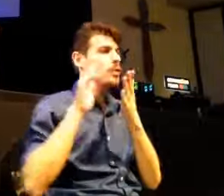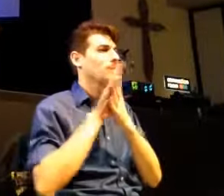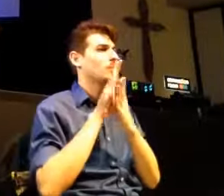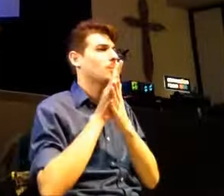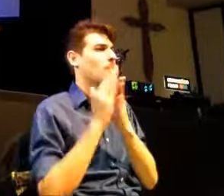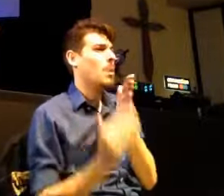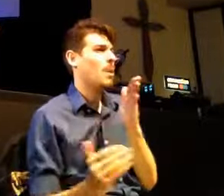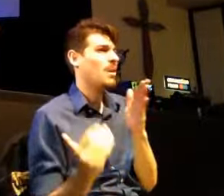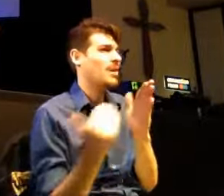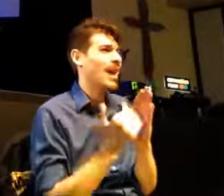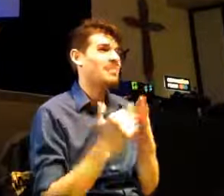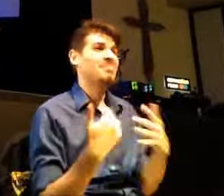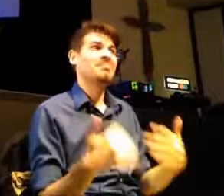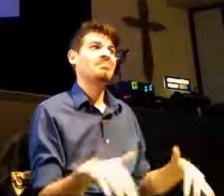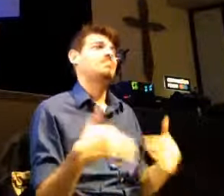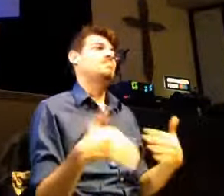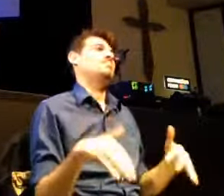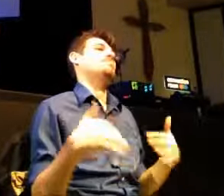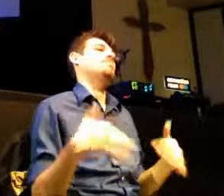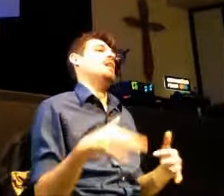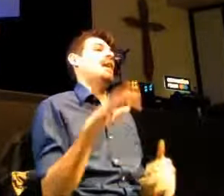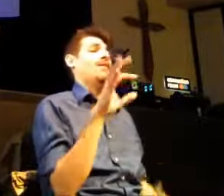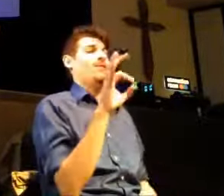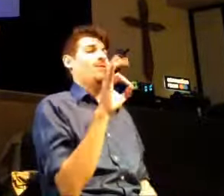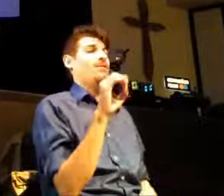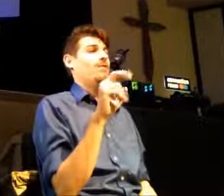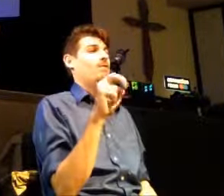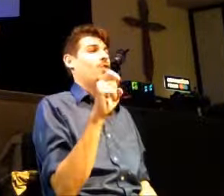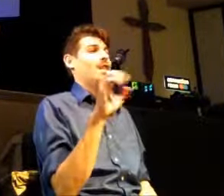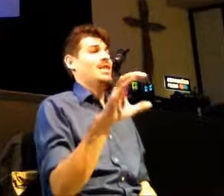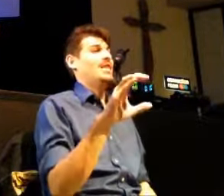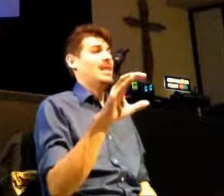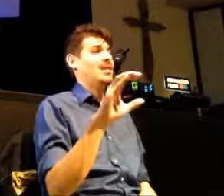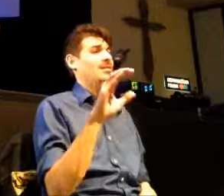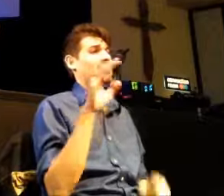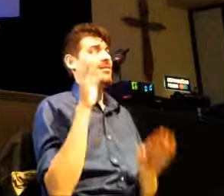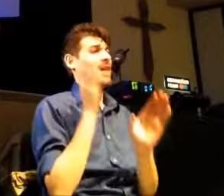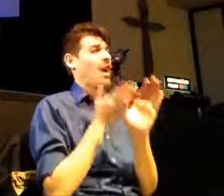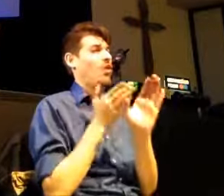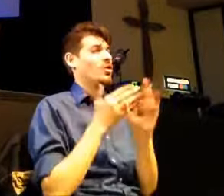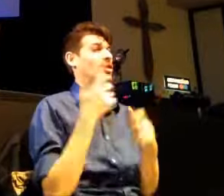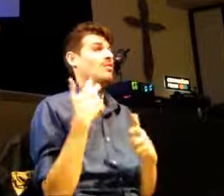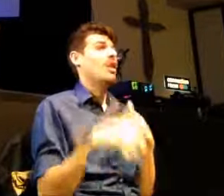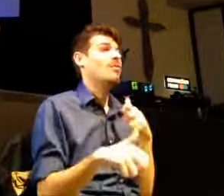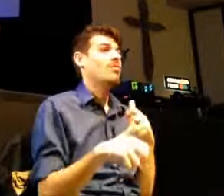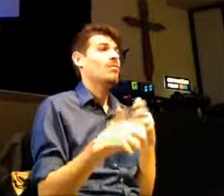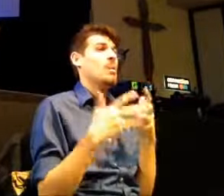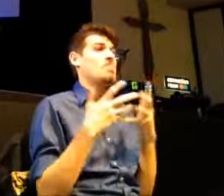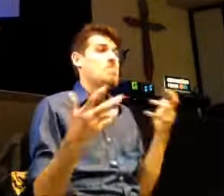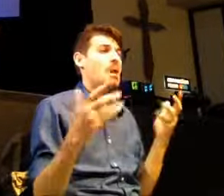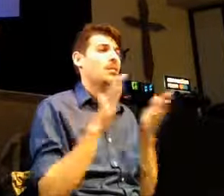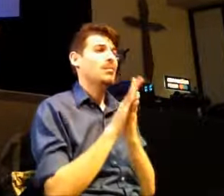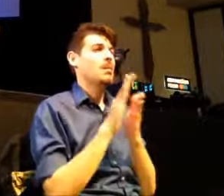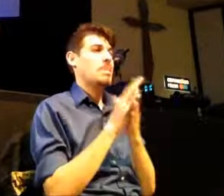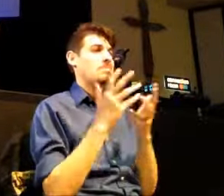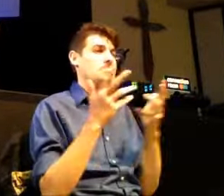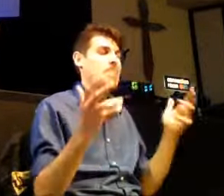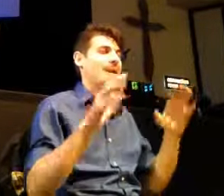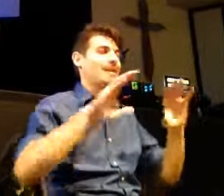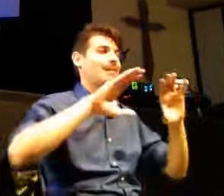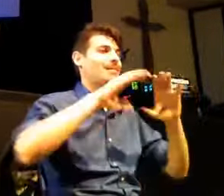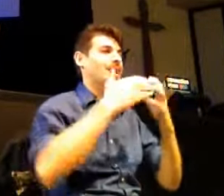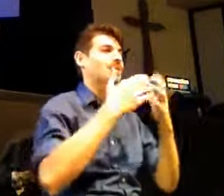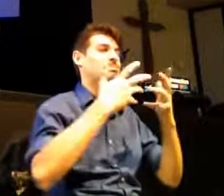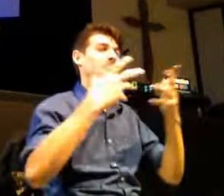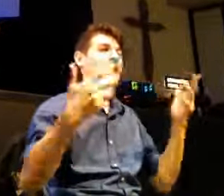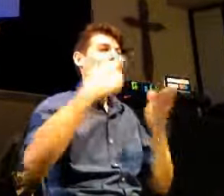there are many degrees that are far easier than this, and going back and getting that degree came at great risk and great cost in